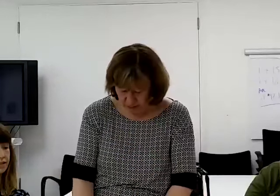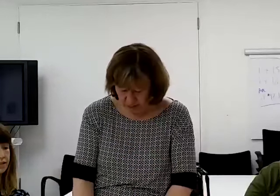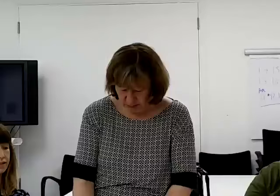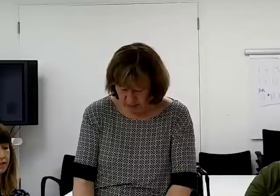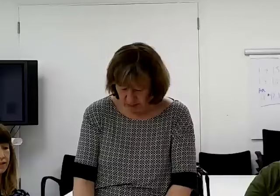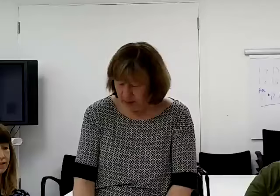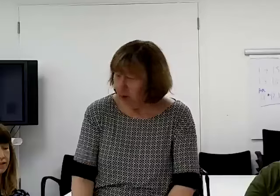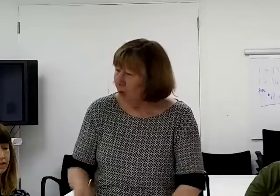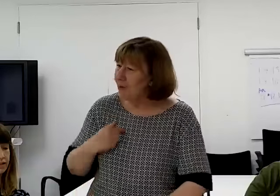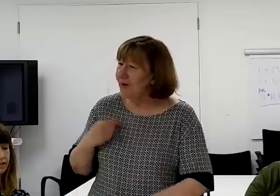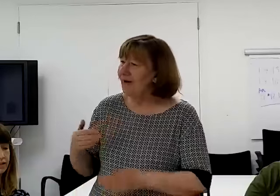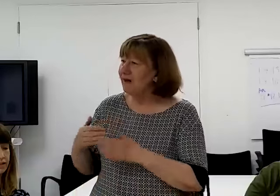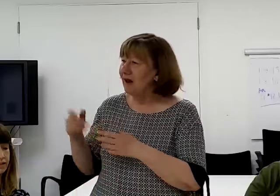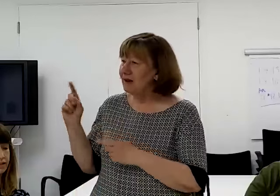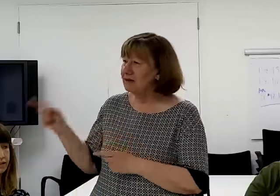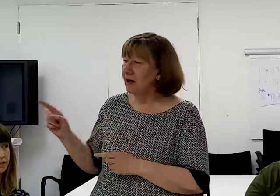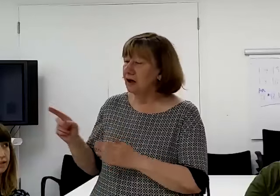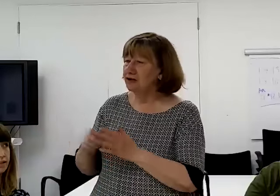in discussions.